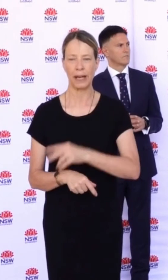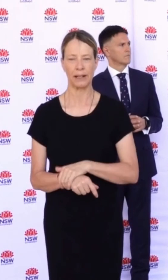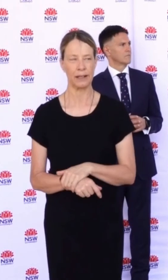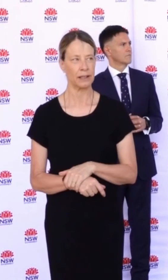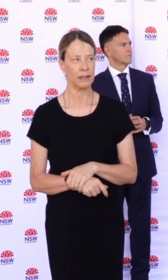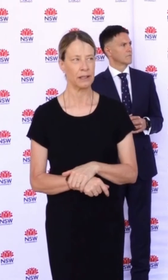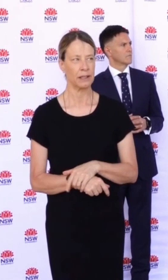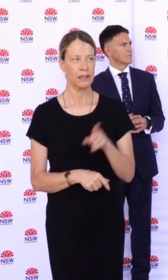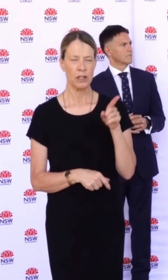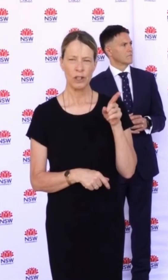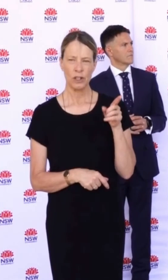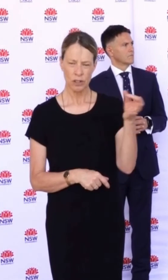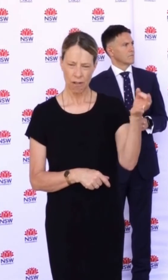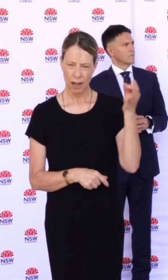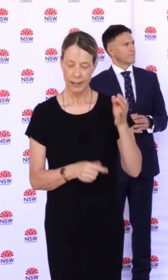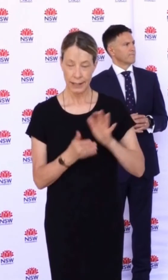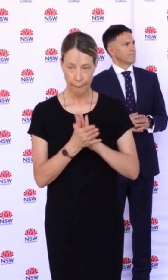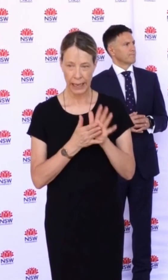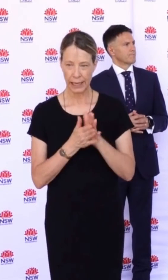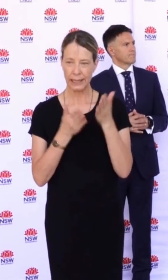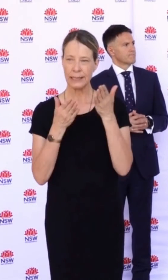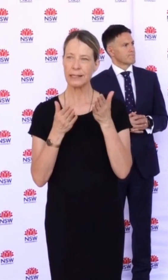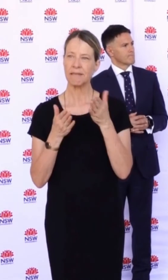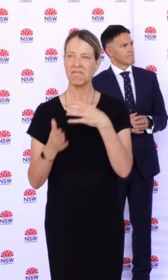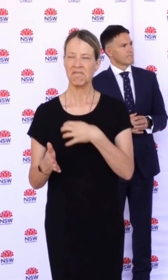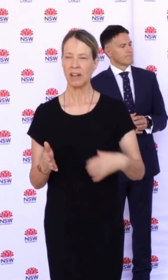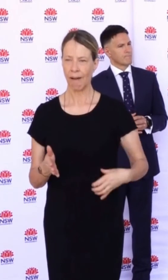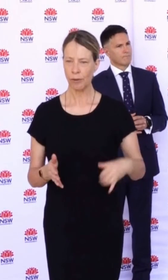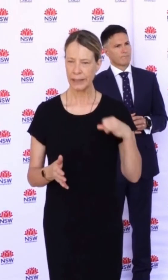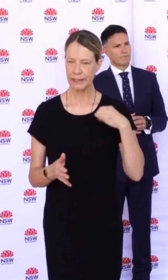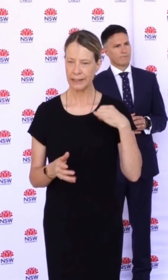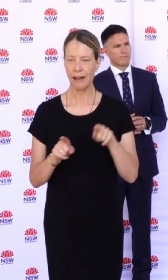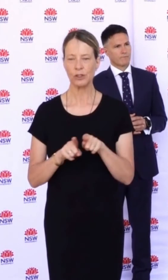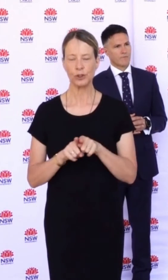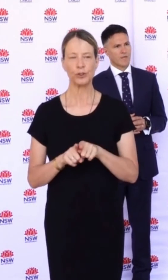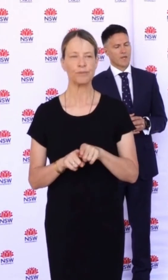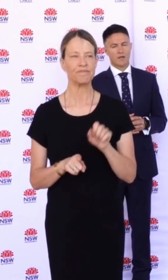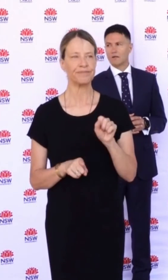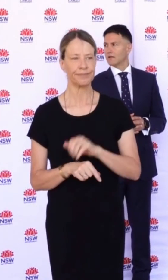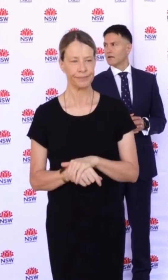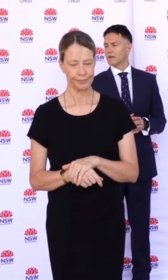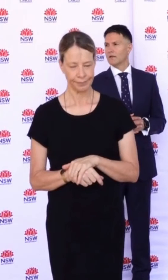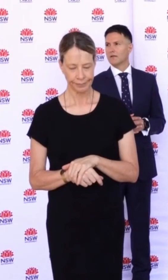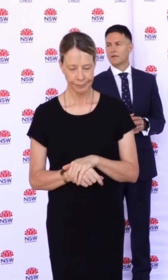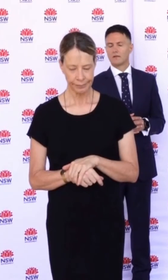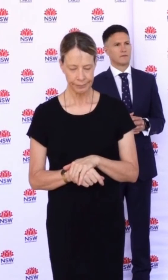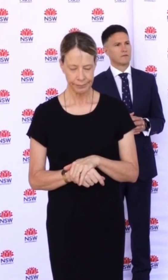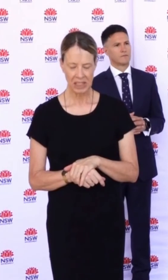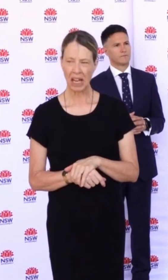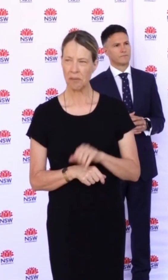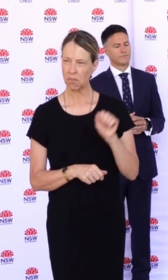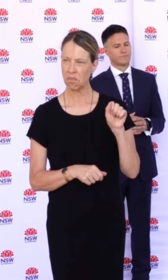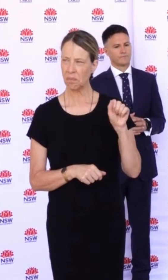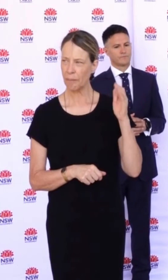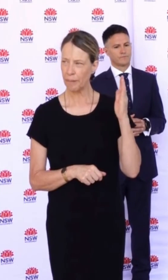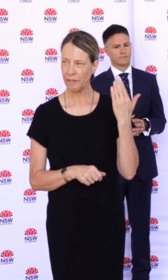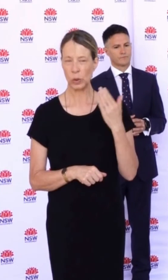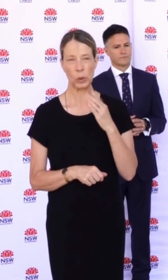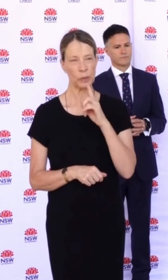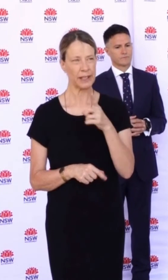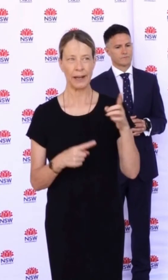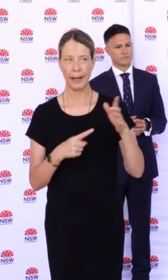in terms of their work. But certainly, I think clearly it's a COVID pandemic. A balance is appropriate, and so far, business appears to be doing